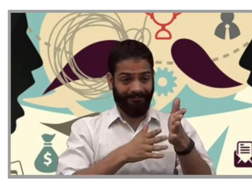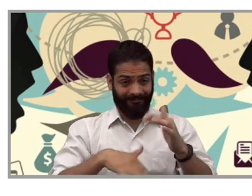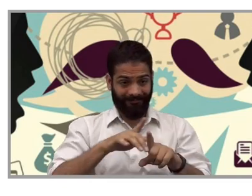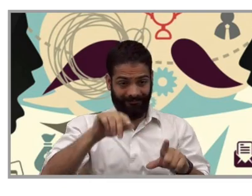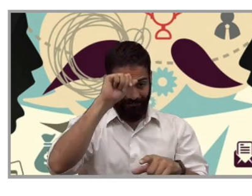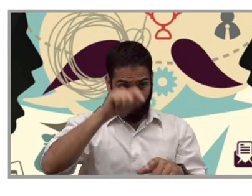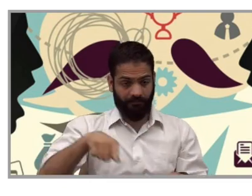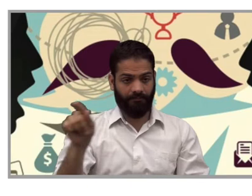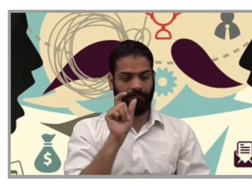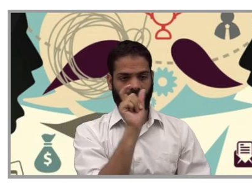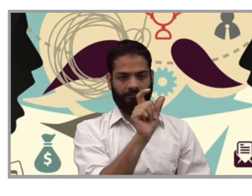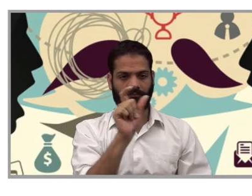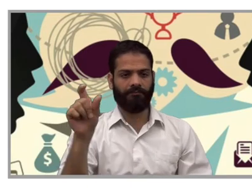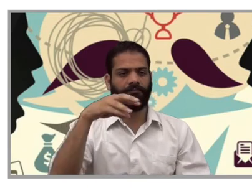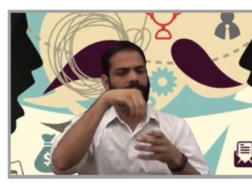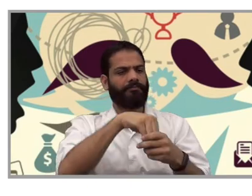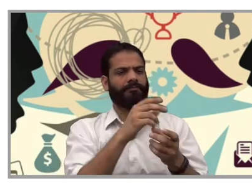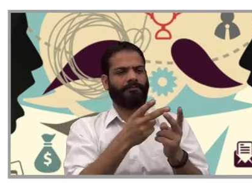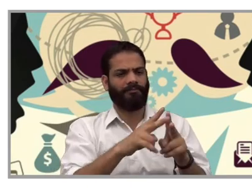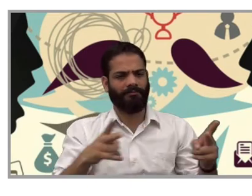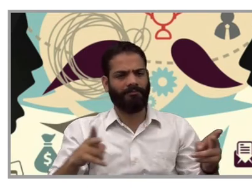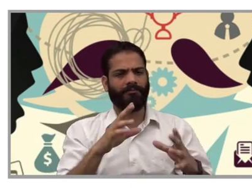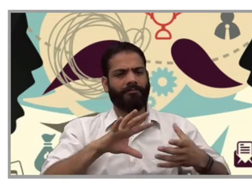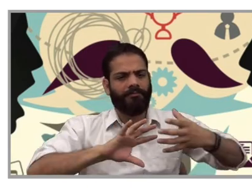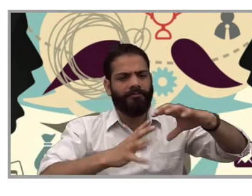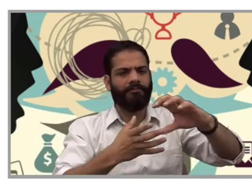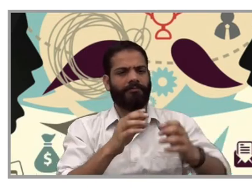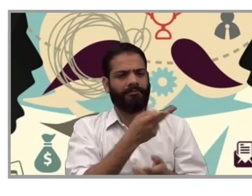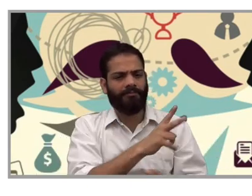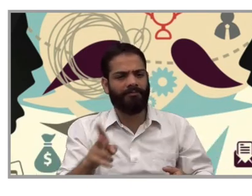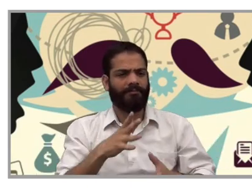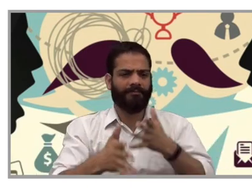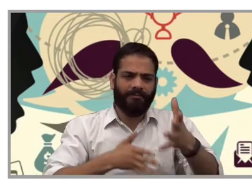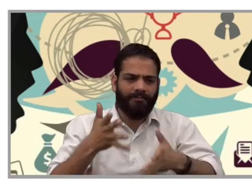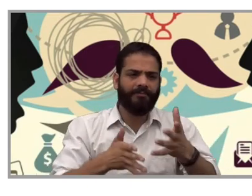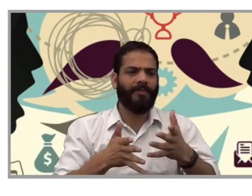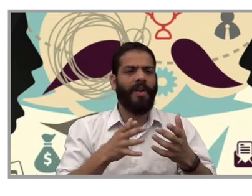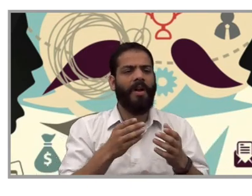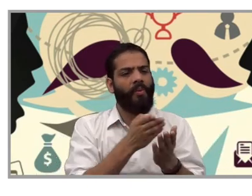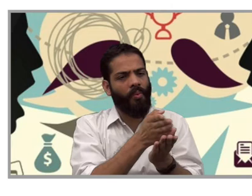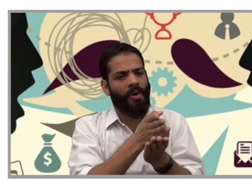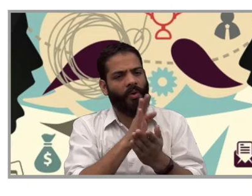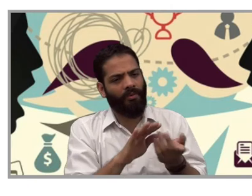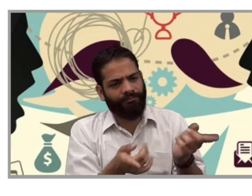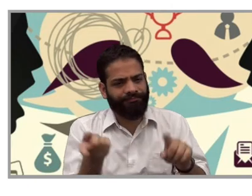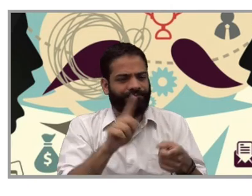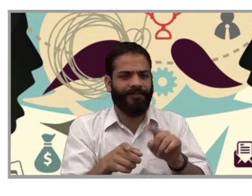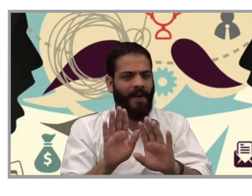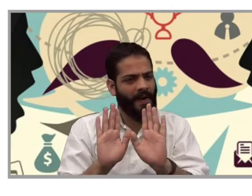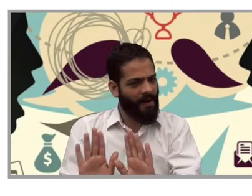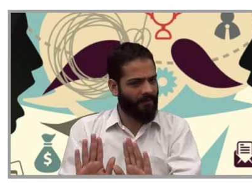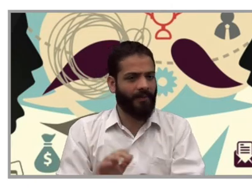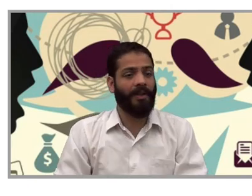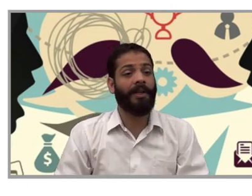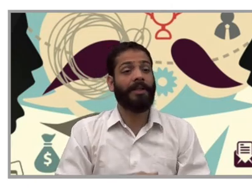The next topic is word class. The Indian sign language lexicon comprises of signs that are